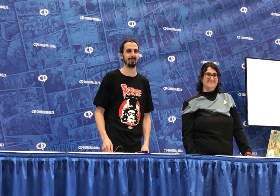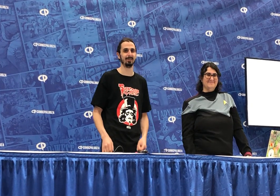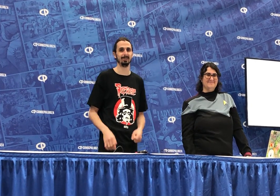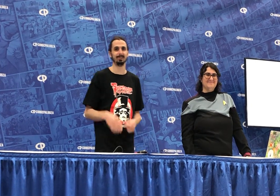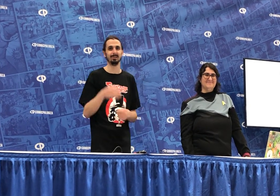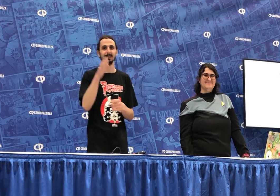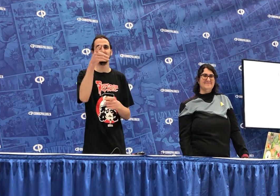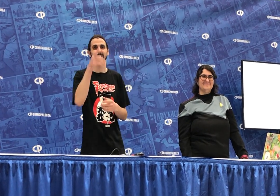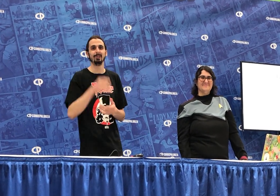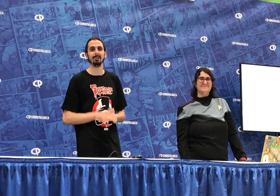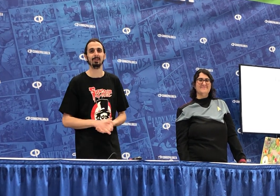about.